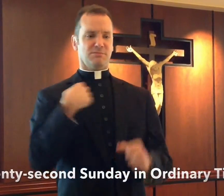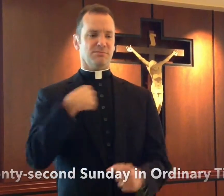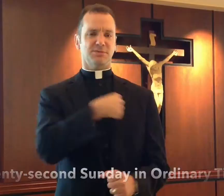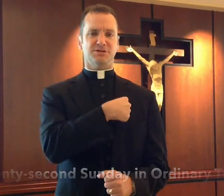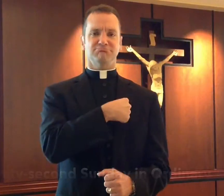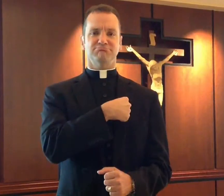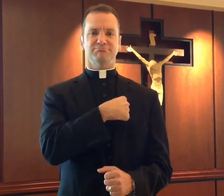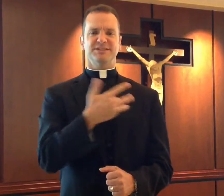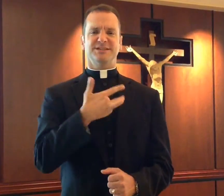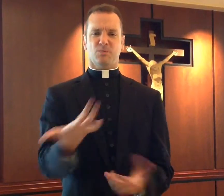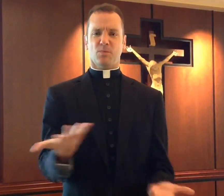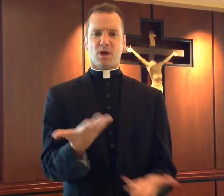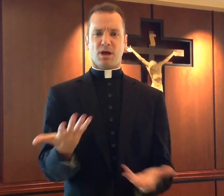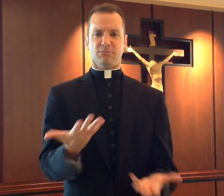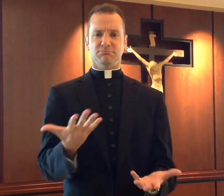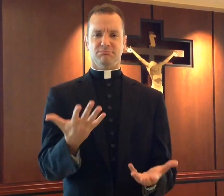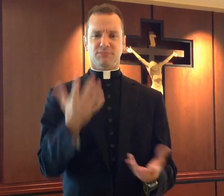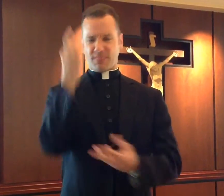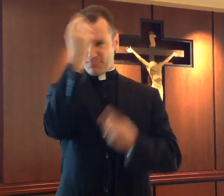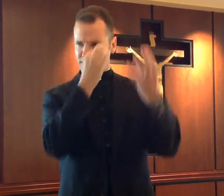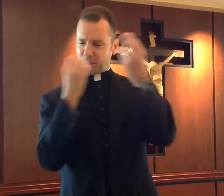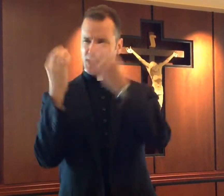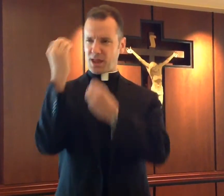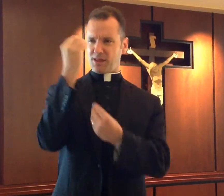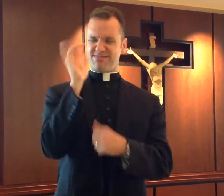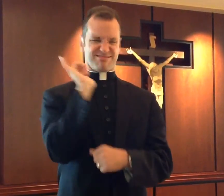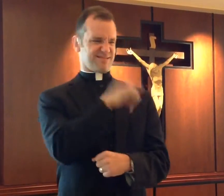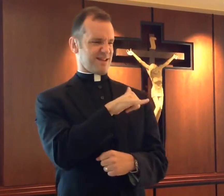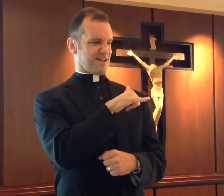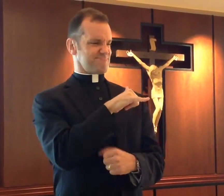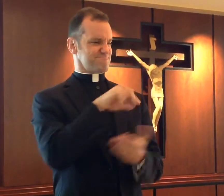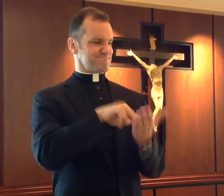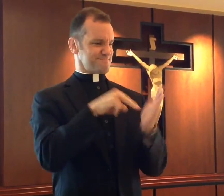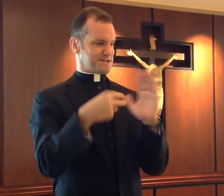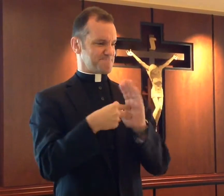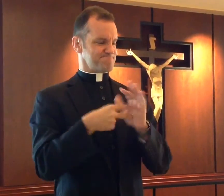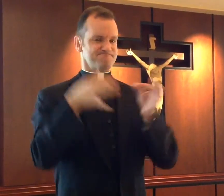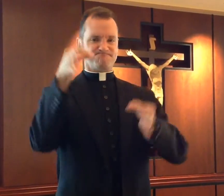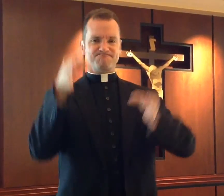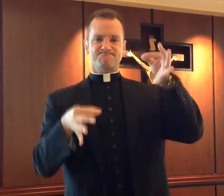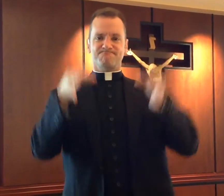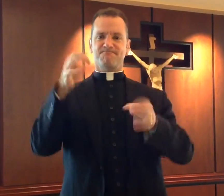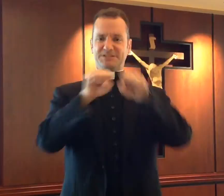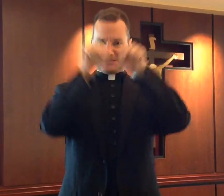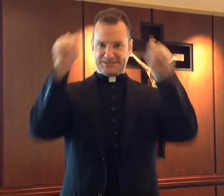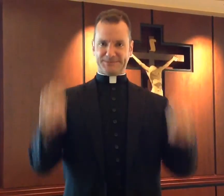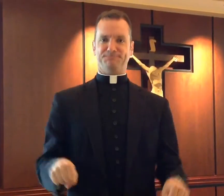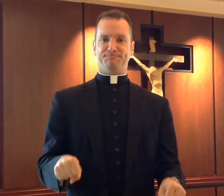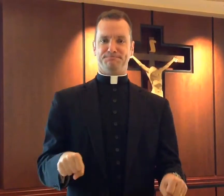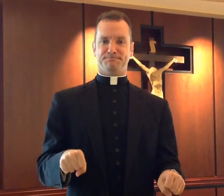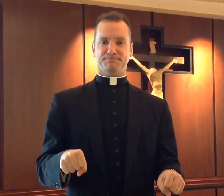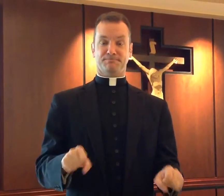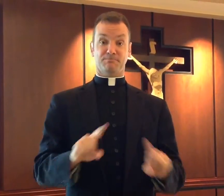Justice. The word justice, we tend to think of that word as pertaining to a court system.